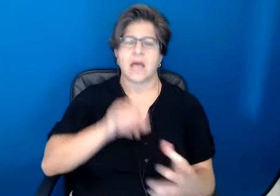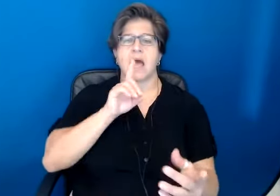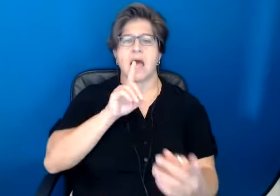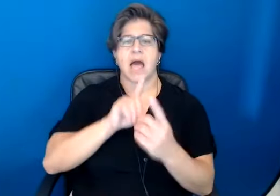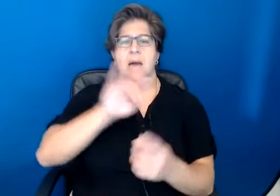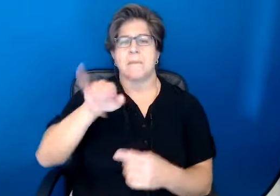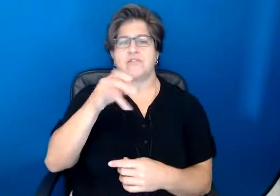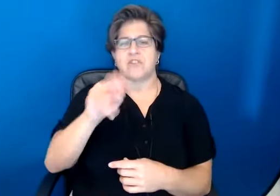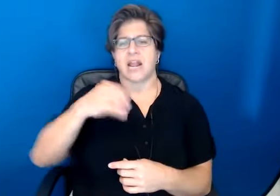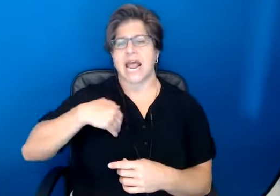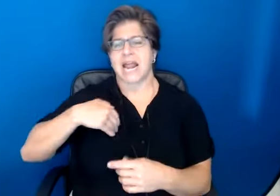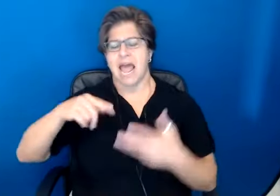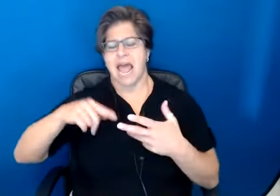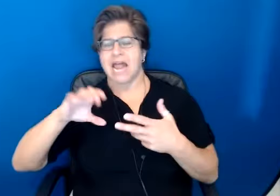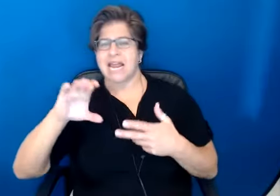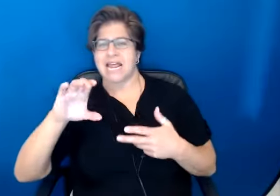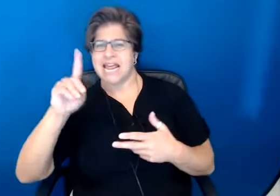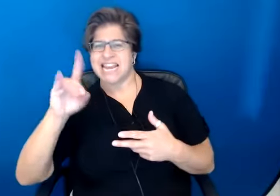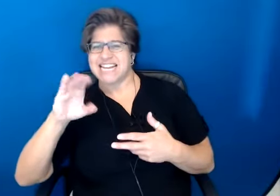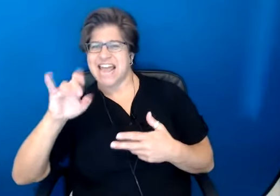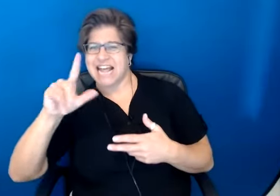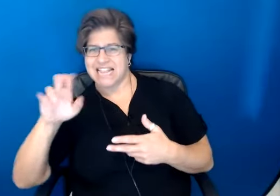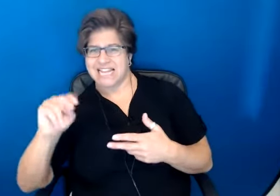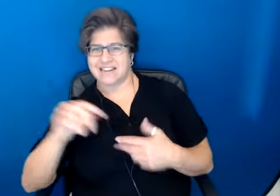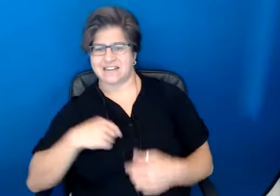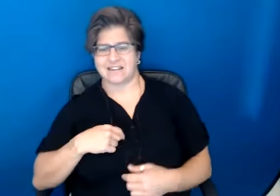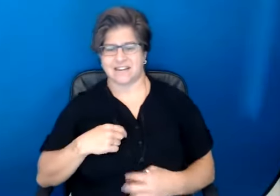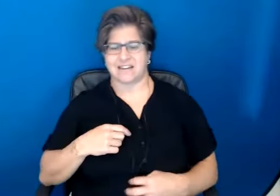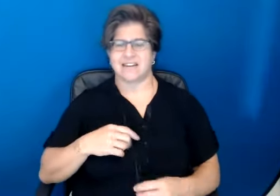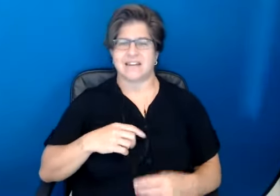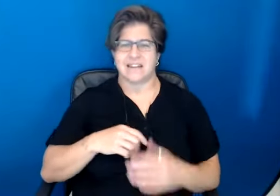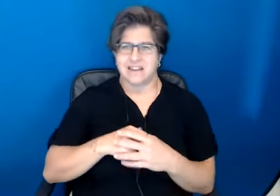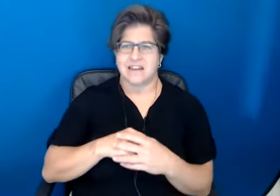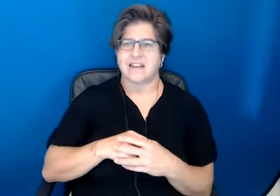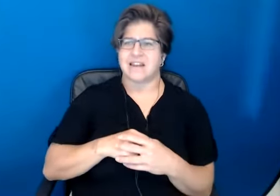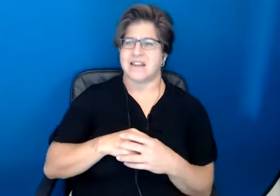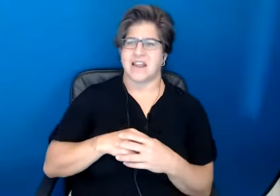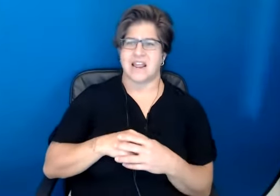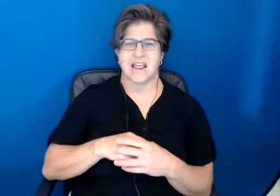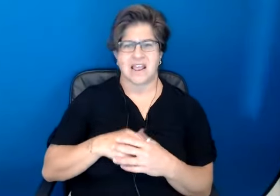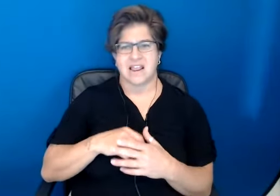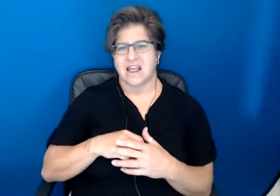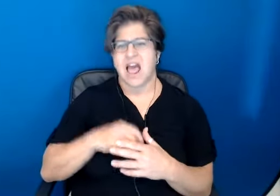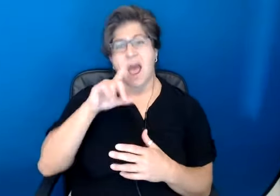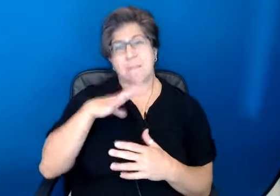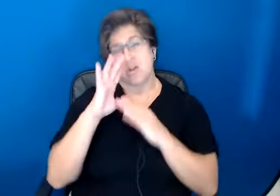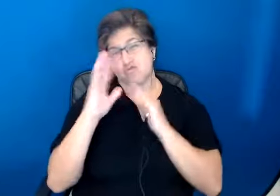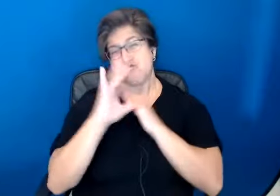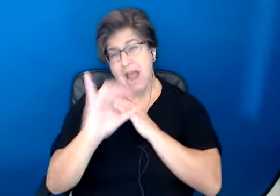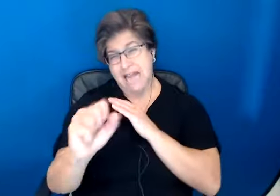I just adore them. And I'm trying to heal the relationships with my children. Don't think it's a bad relationship. They all love me,